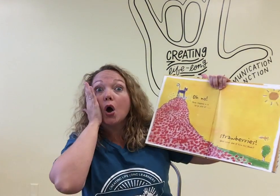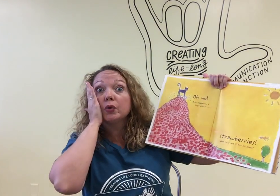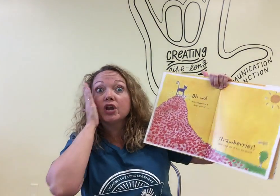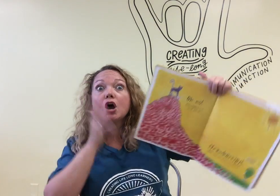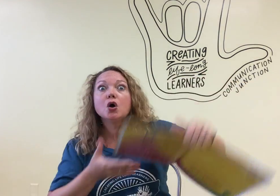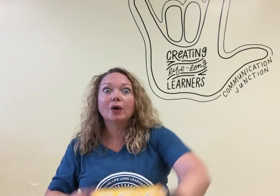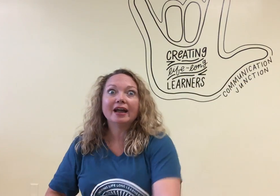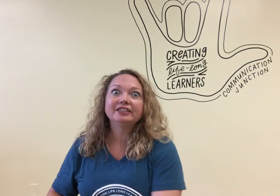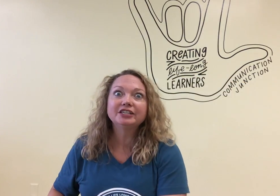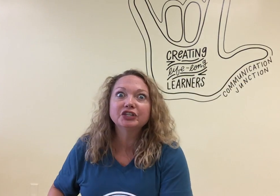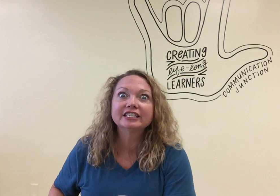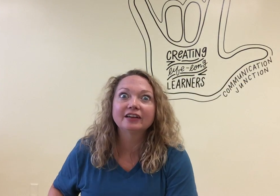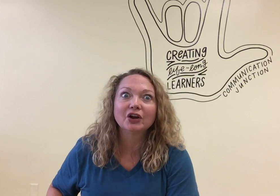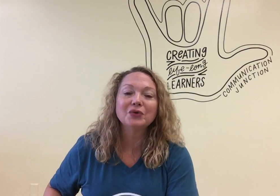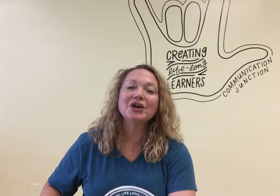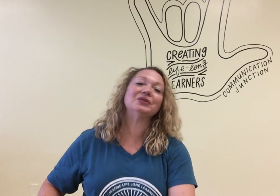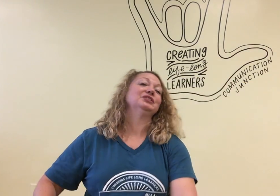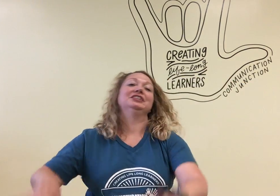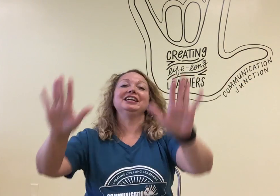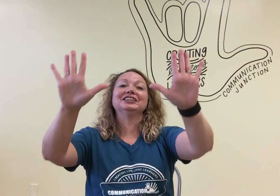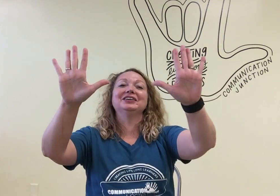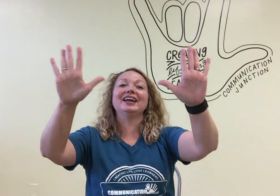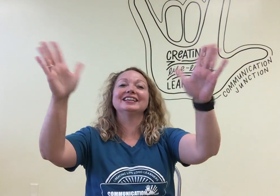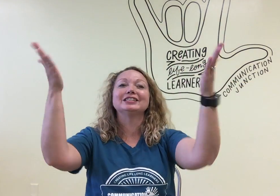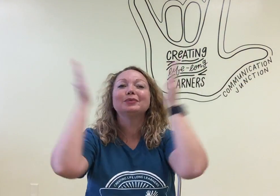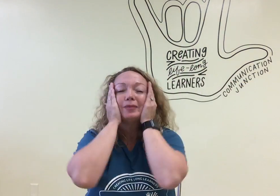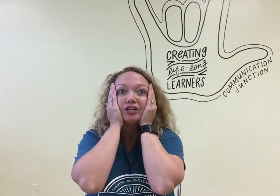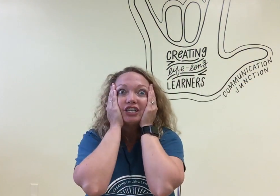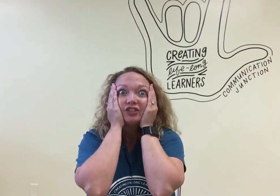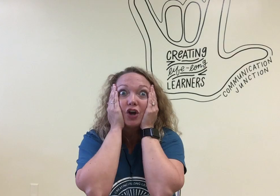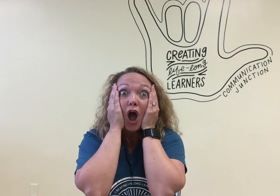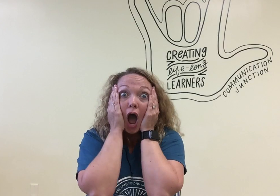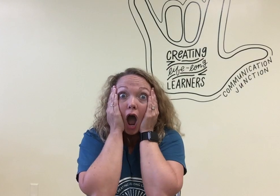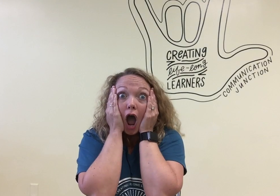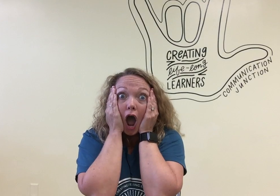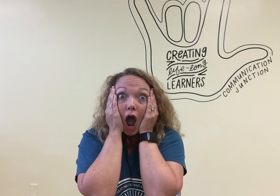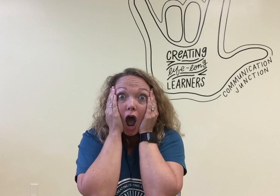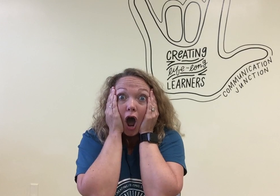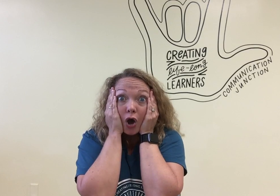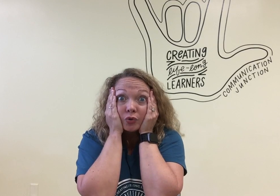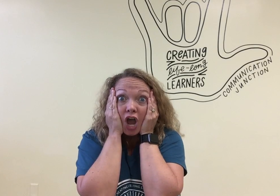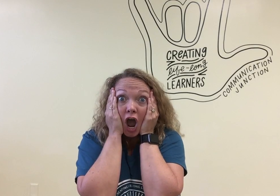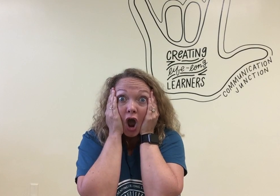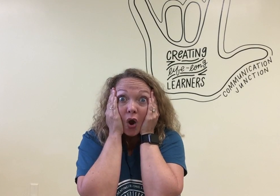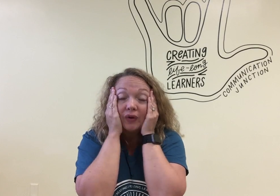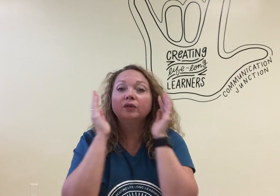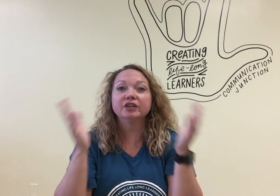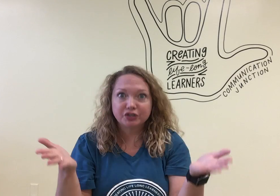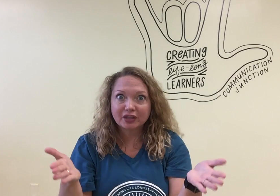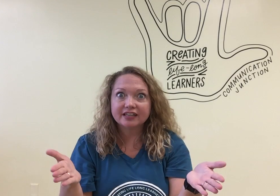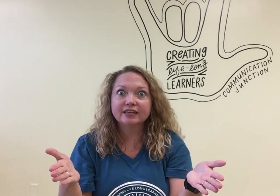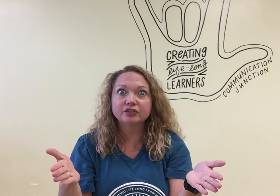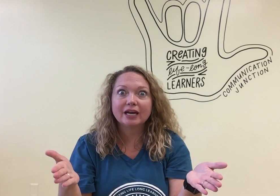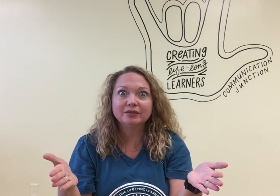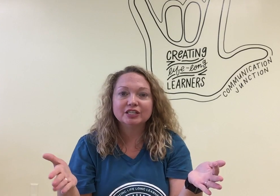Oh no! I have to teach you the sign for oh no. So you take your two hands and you put them on your cheeks and you go, oh no! We're going to do that several times in this